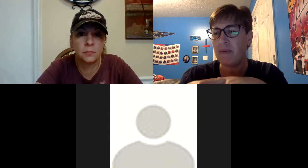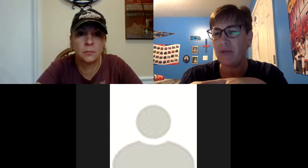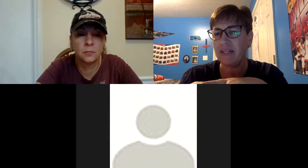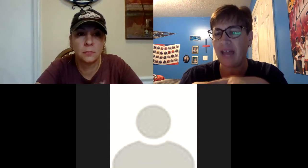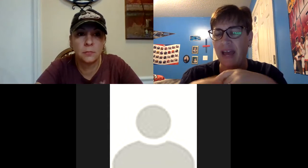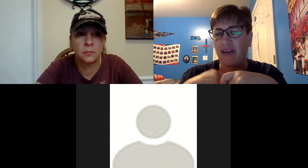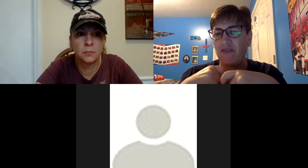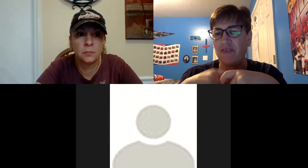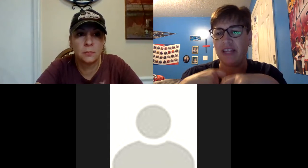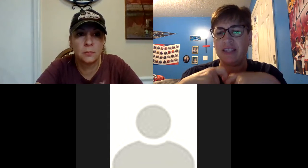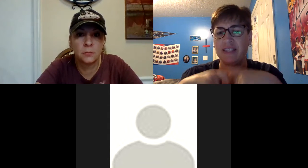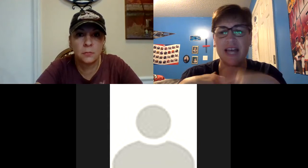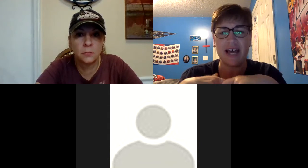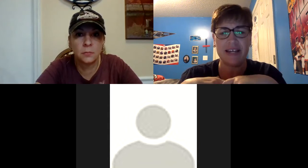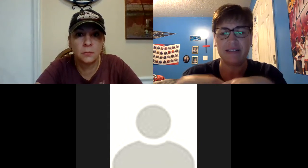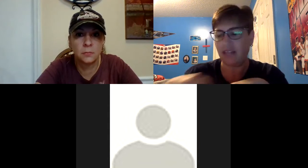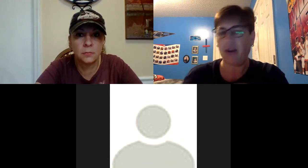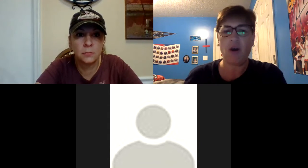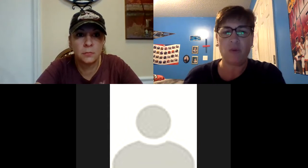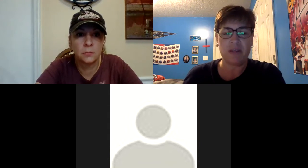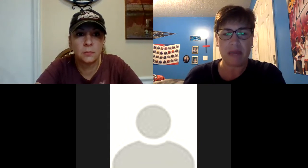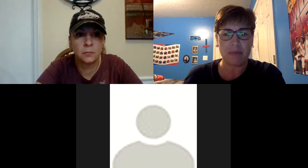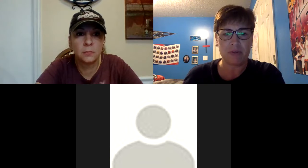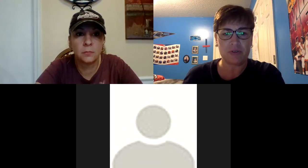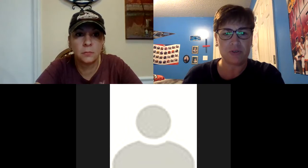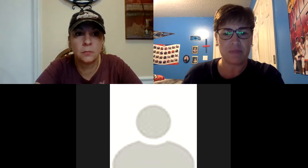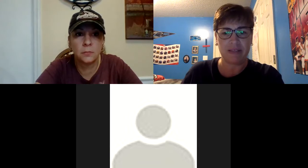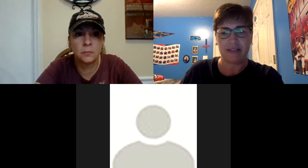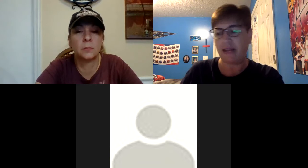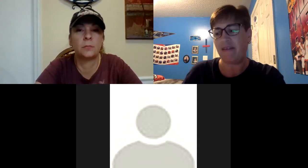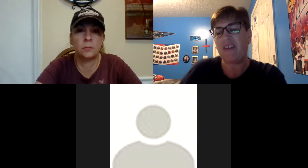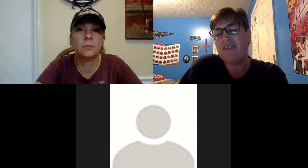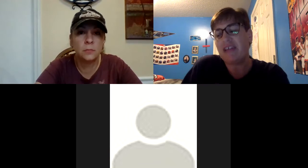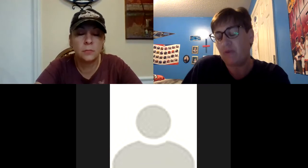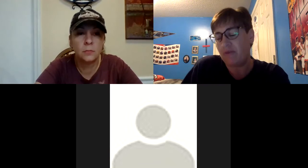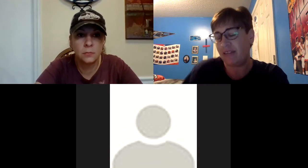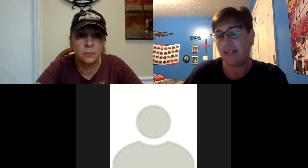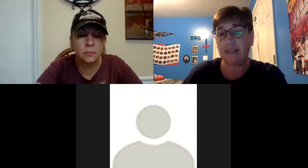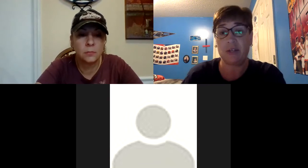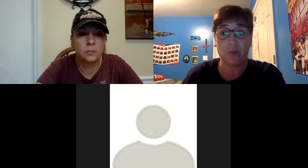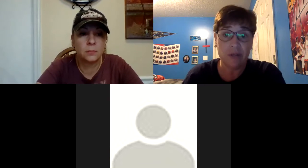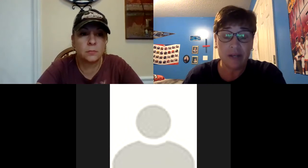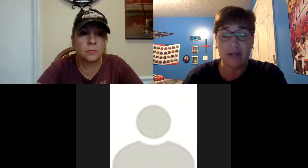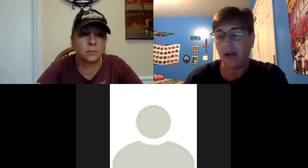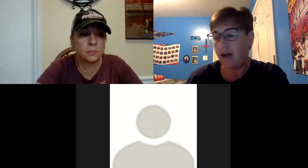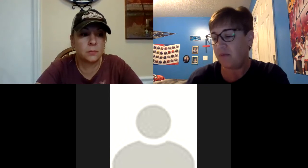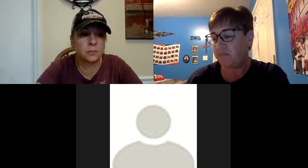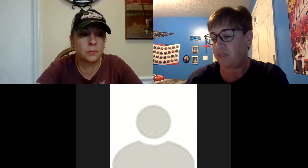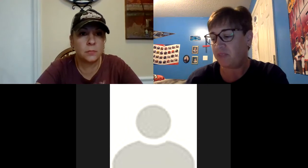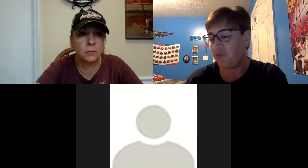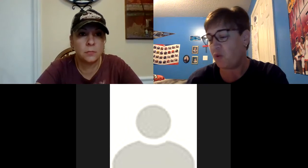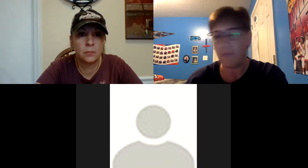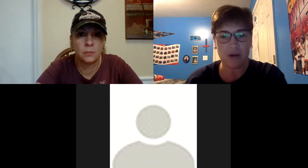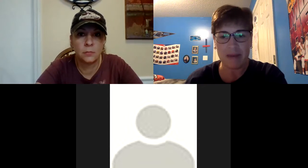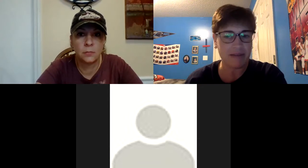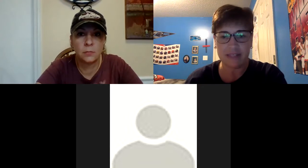but maybe we didn't have like the sign like on one of the papers or something like that. I feel like we've done that. So,